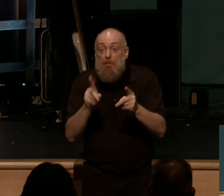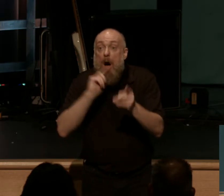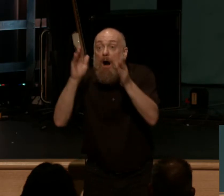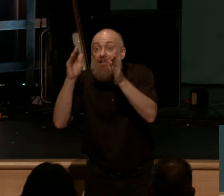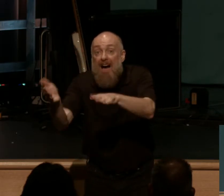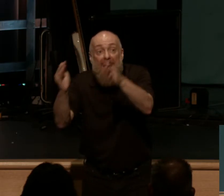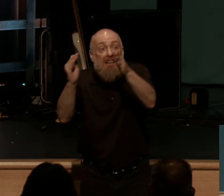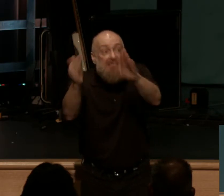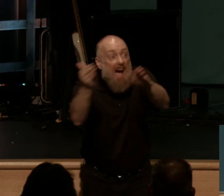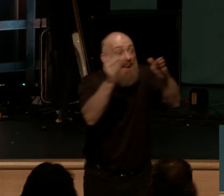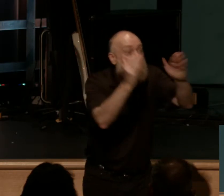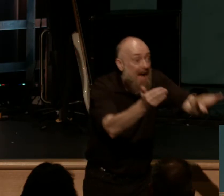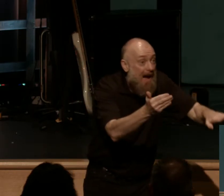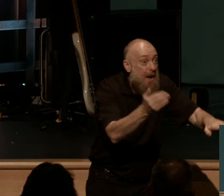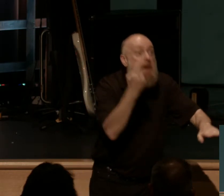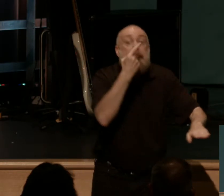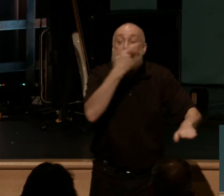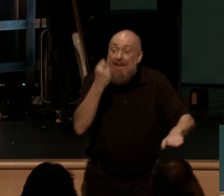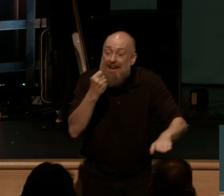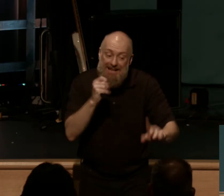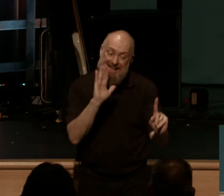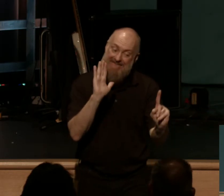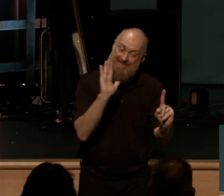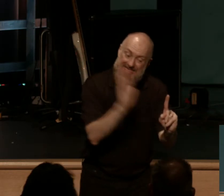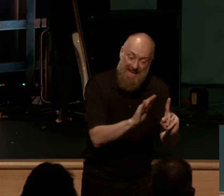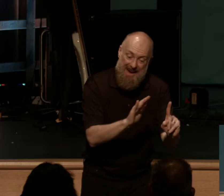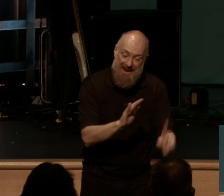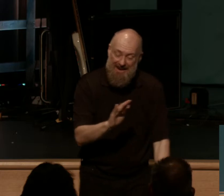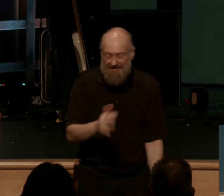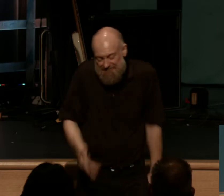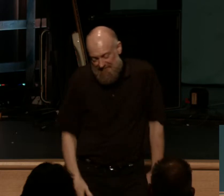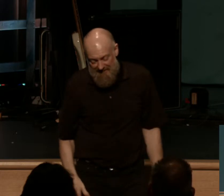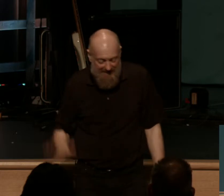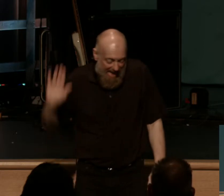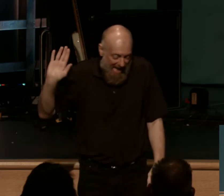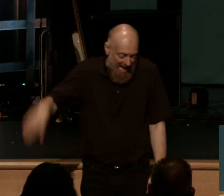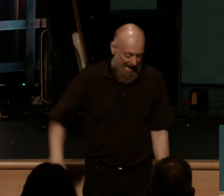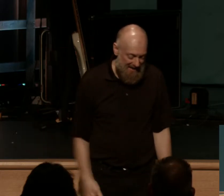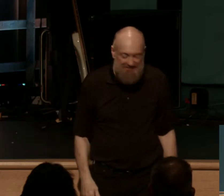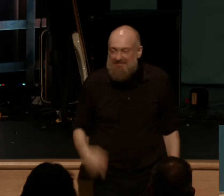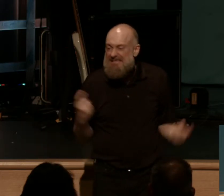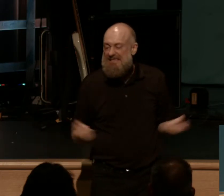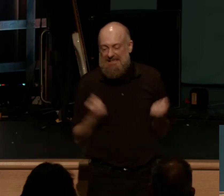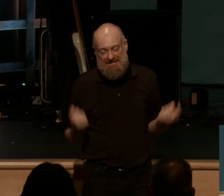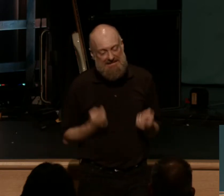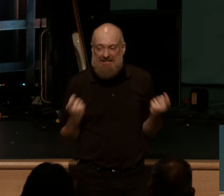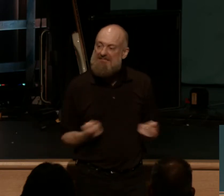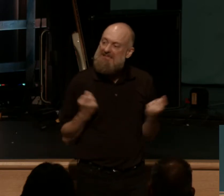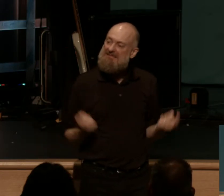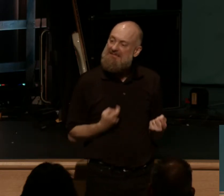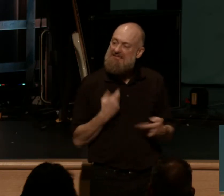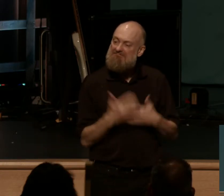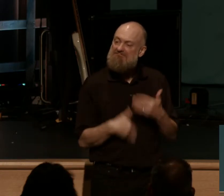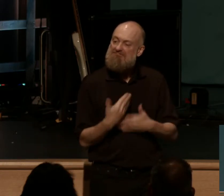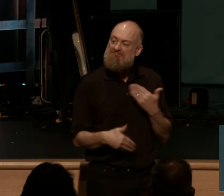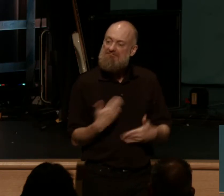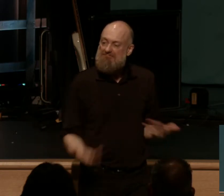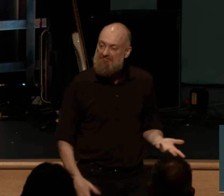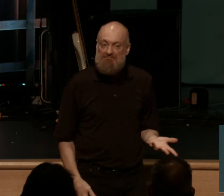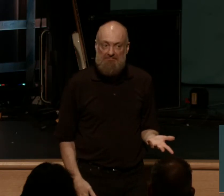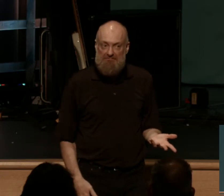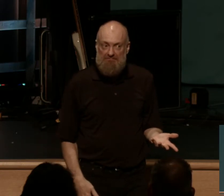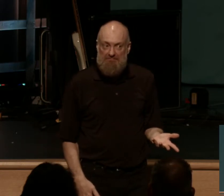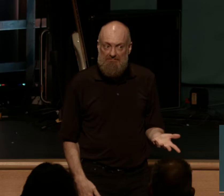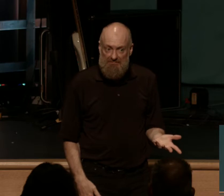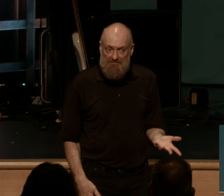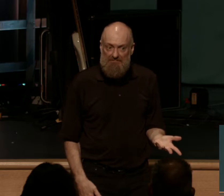dying because of their disregard of sinful tendencies before the Lord. It's just important for us to ask right now, say,